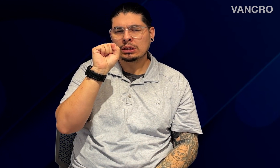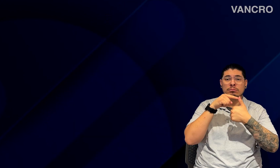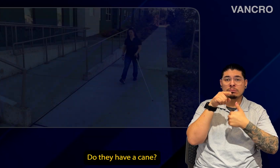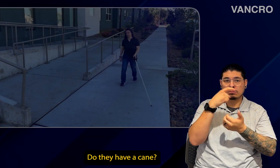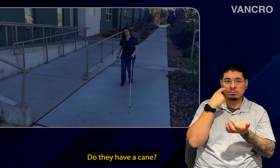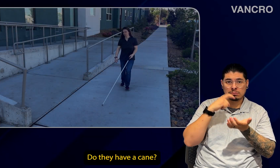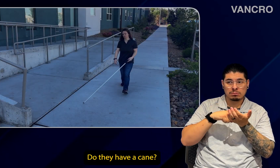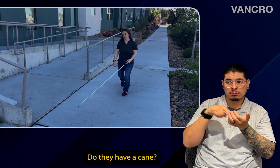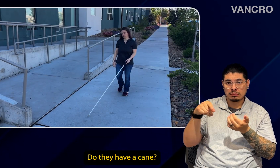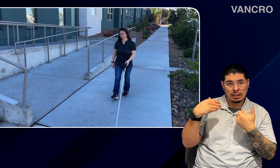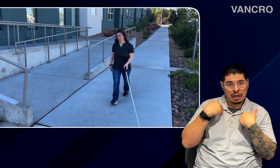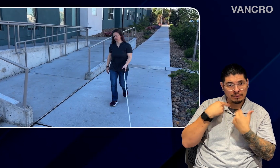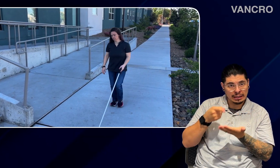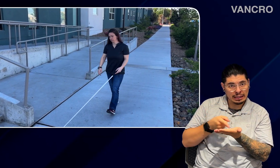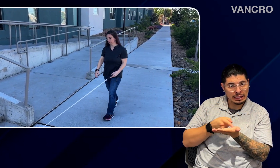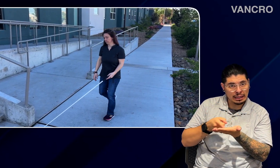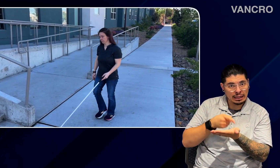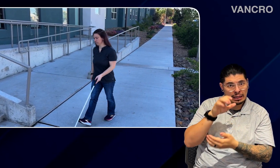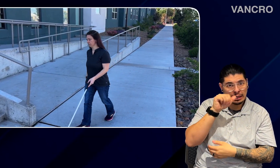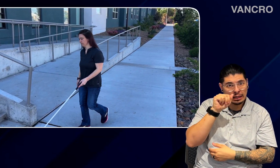Do they have a cane?